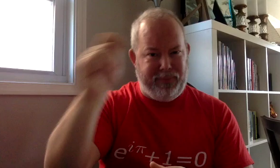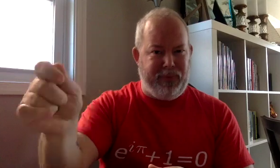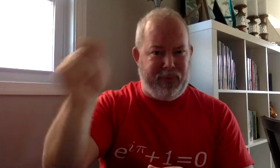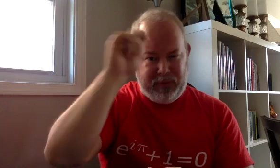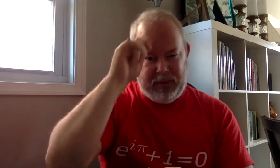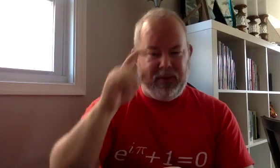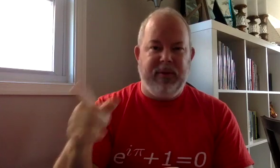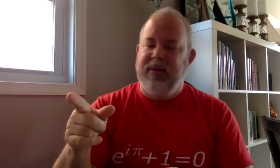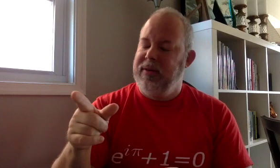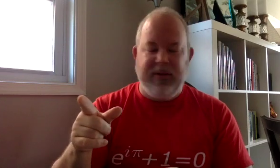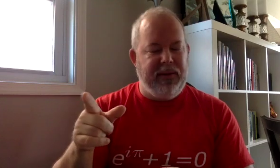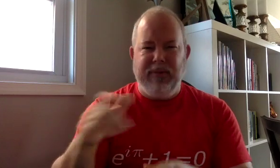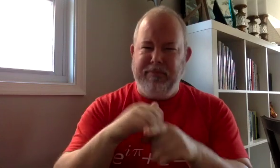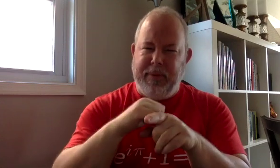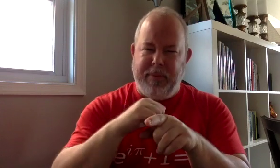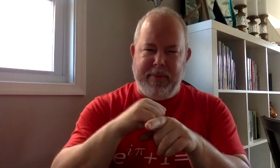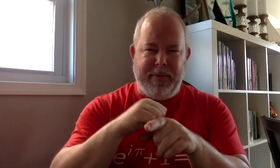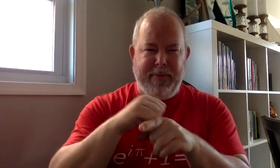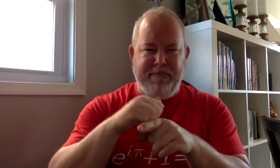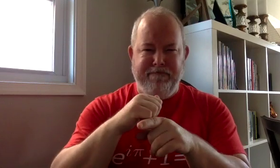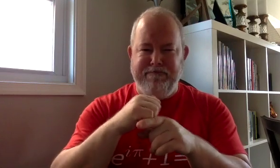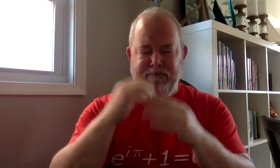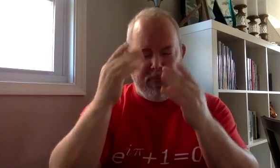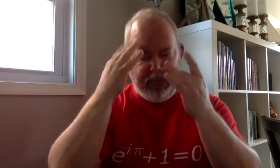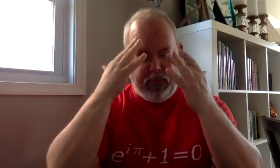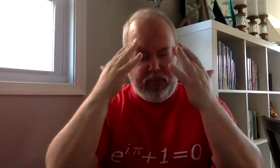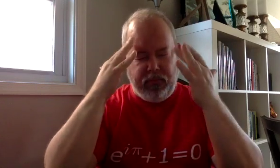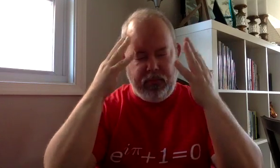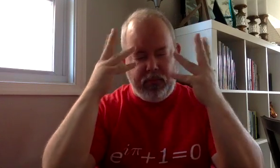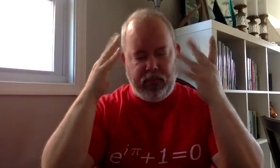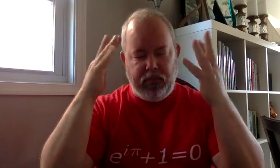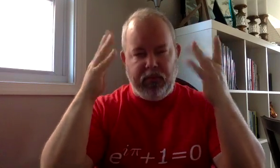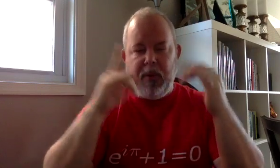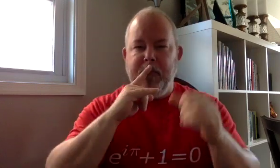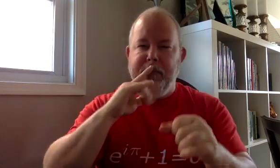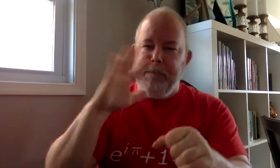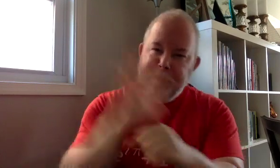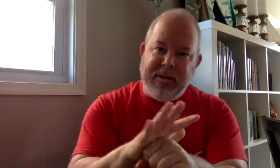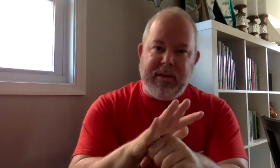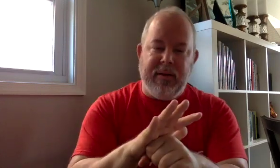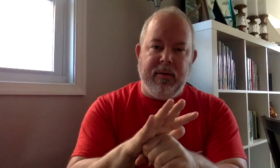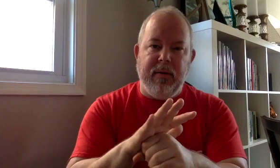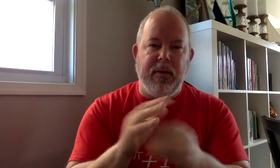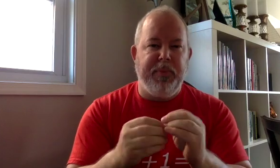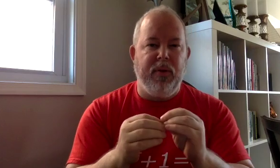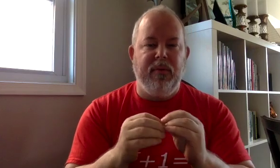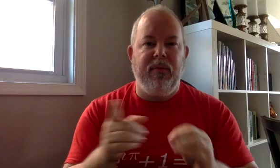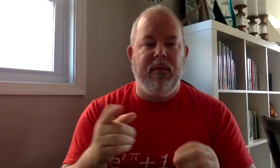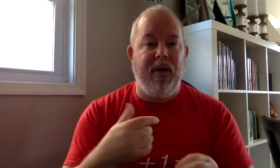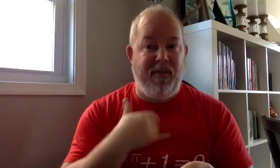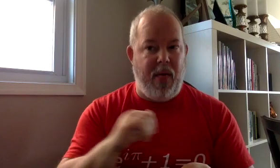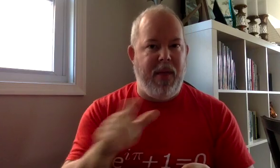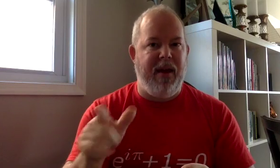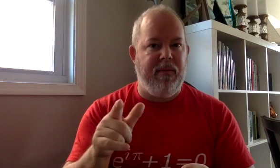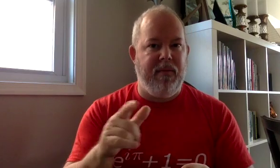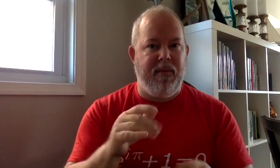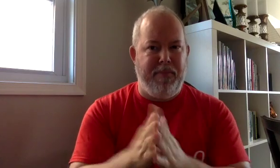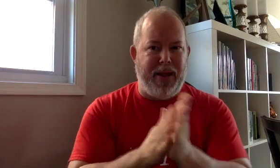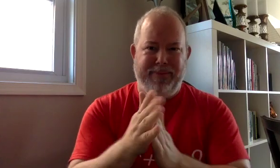every house, every apartment of every Ukrainian." President Zelensky is set to continue his efforts to garner